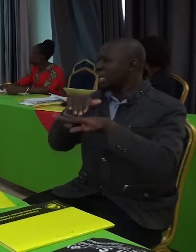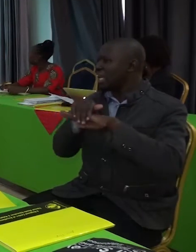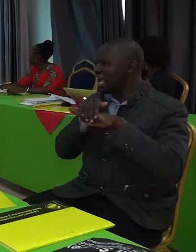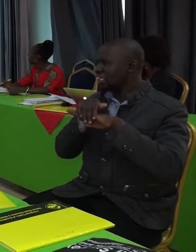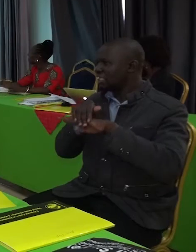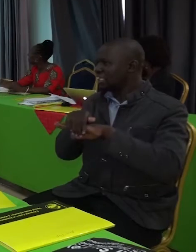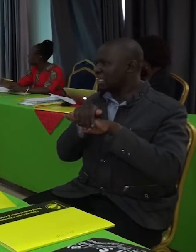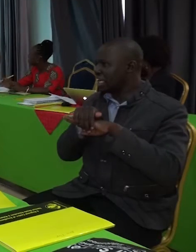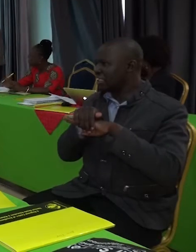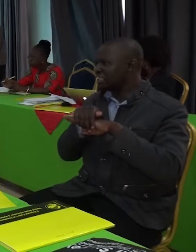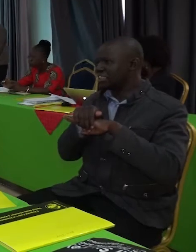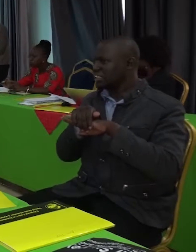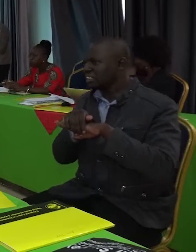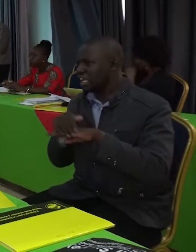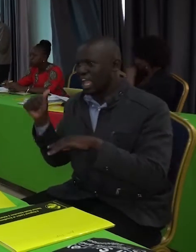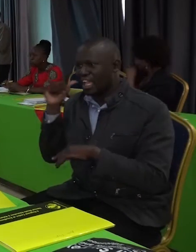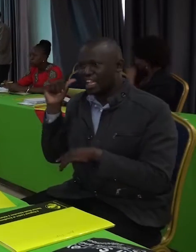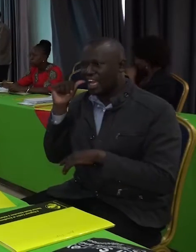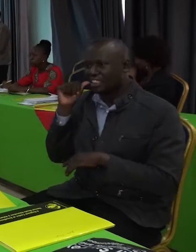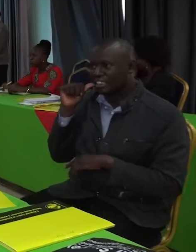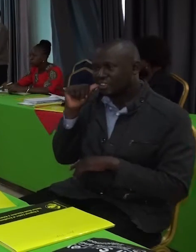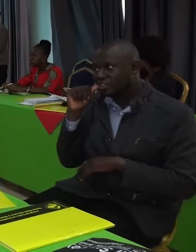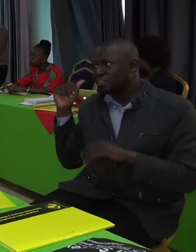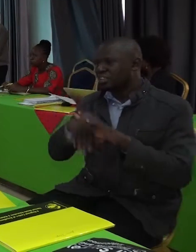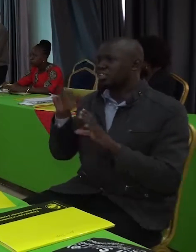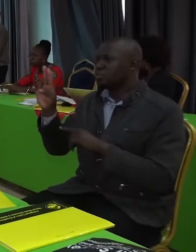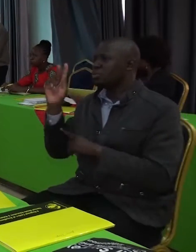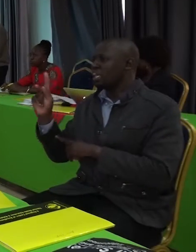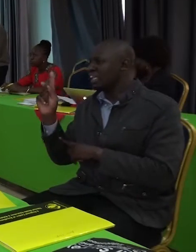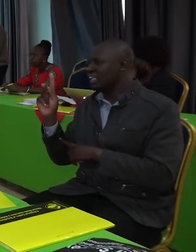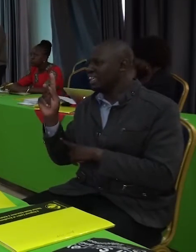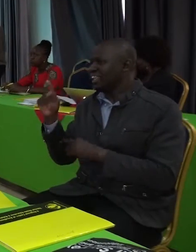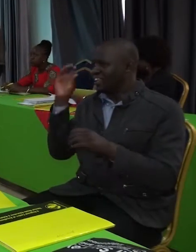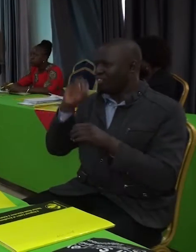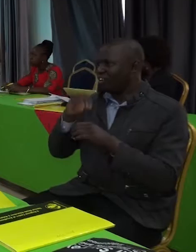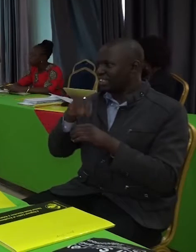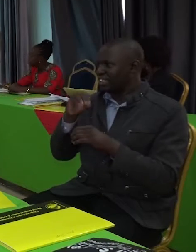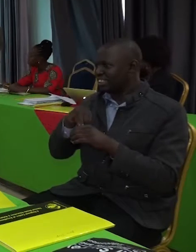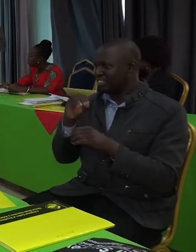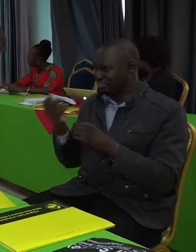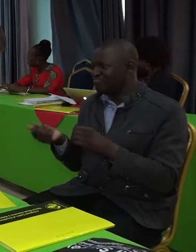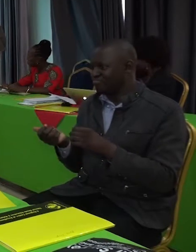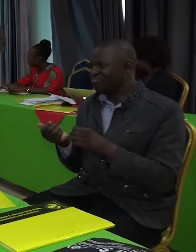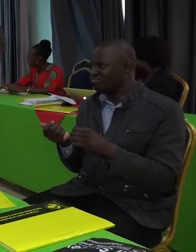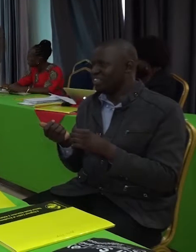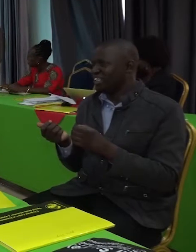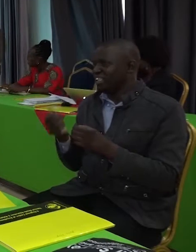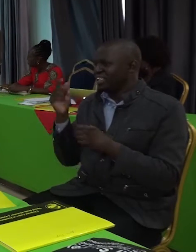practices within special schools. In some UK contexts, inclusive education is no longer associated with disability